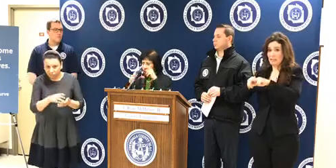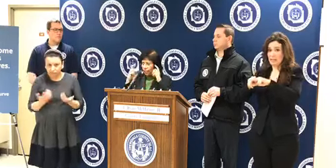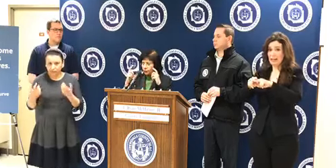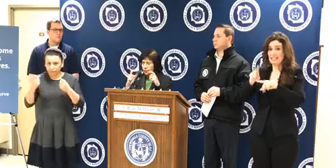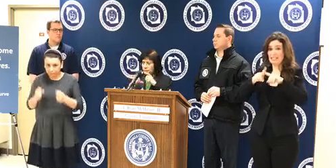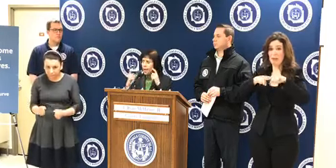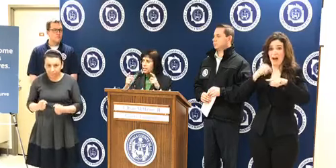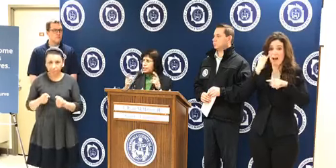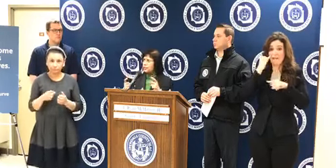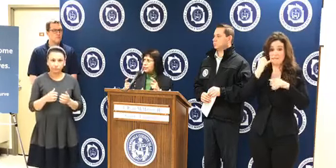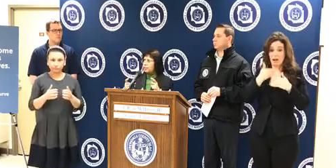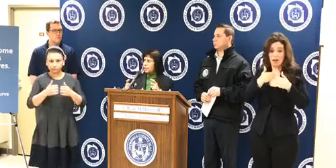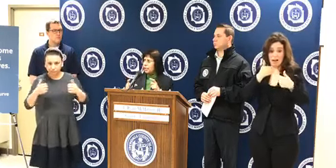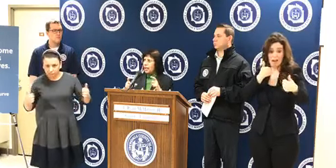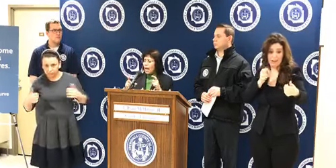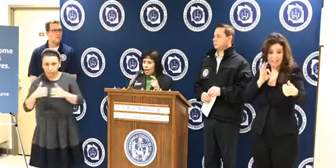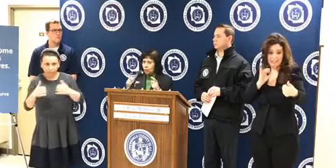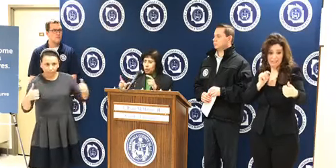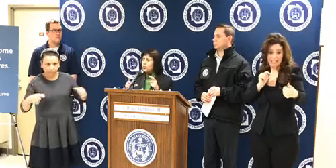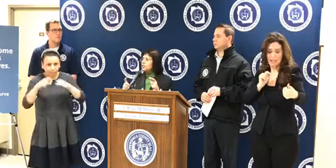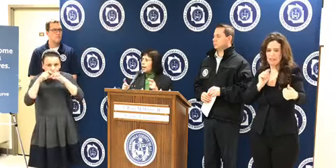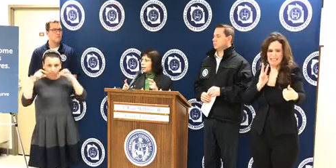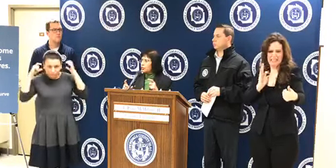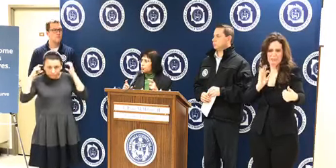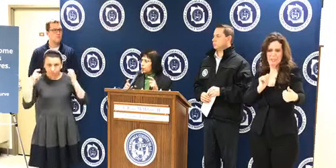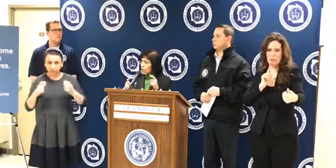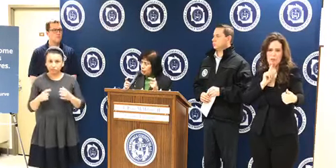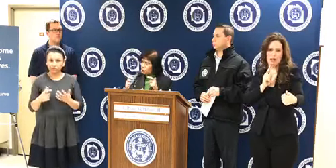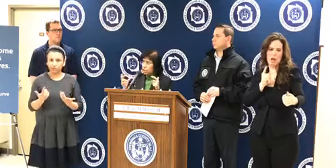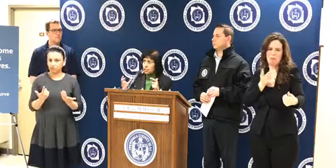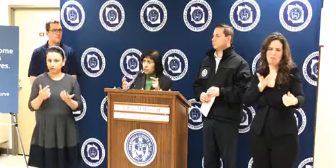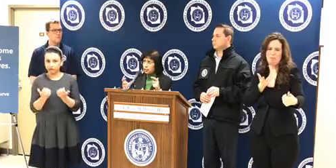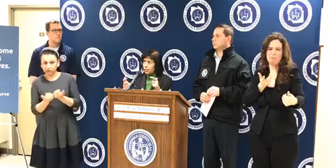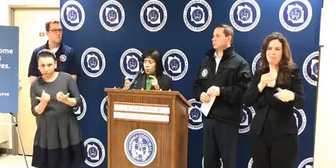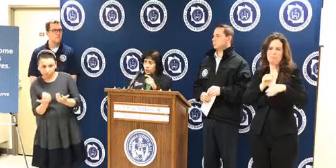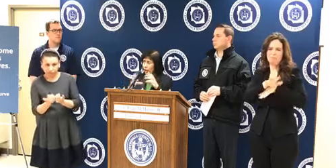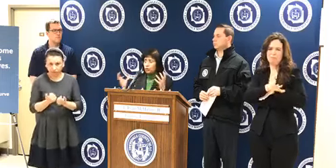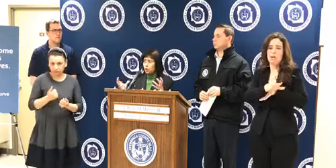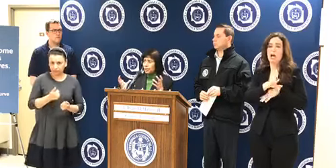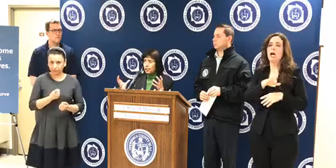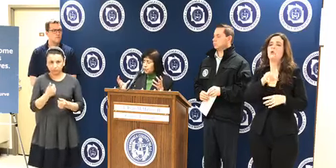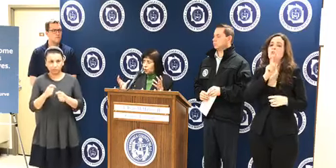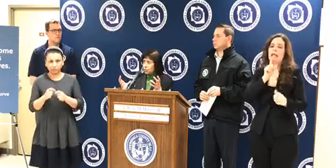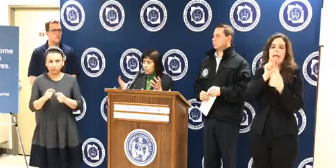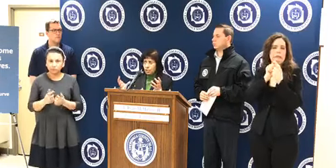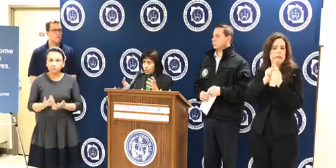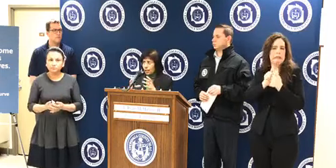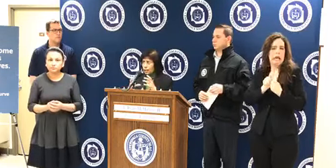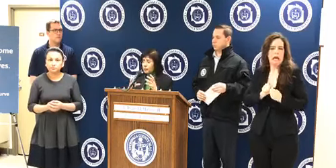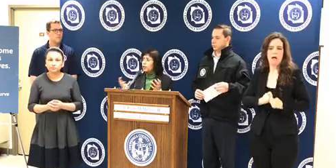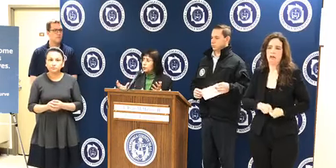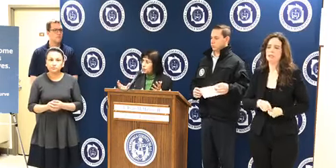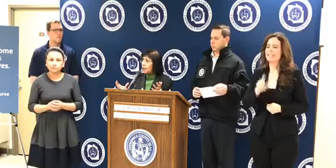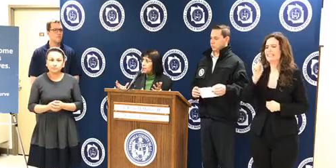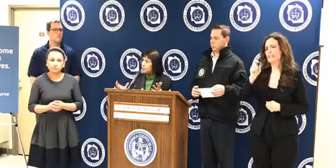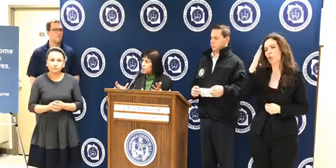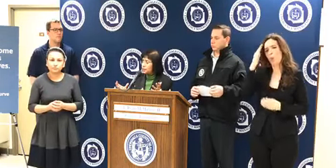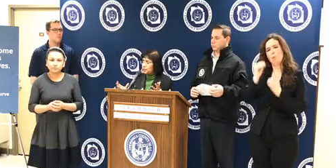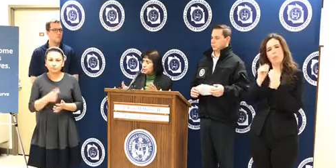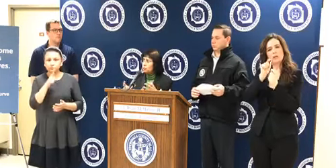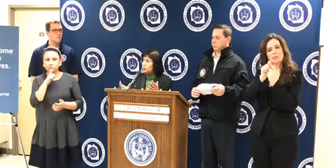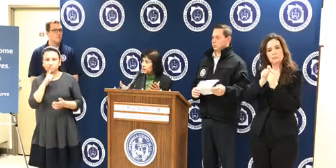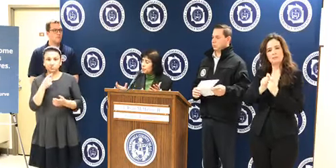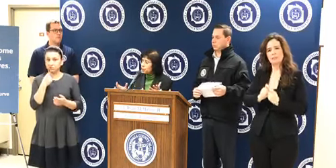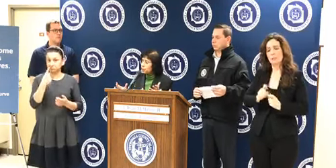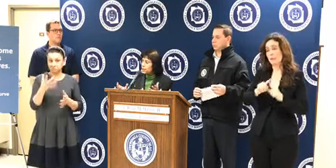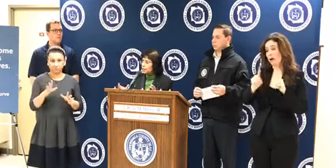away, they have the mask and everything, how do you decide those? So a lot of details, without knowing those details, I am not going to comment on that